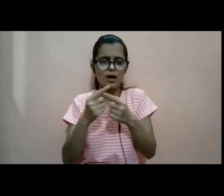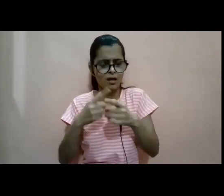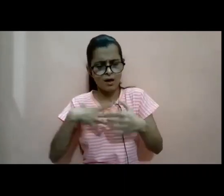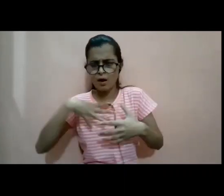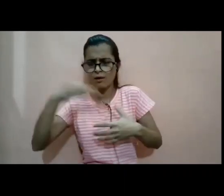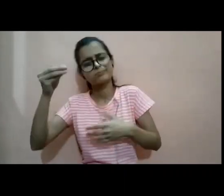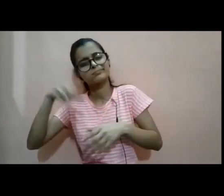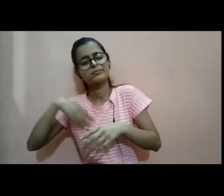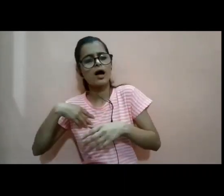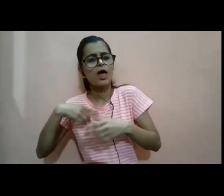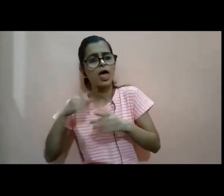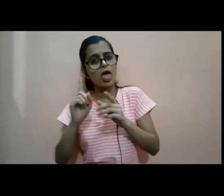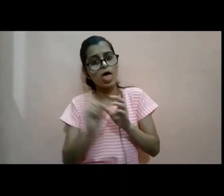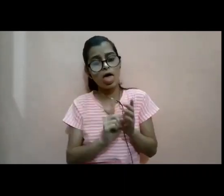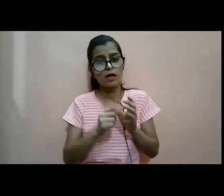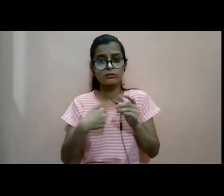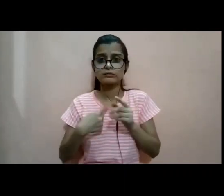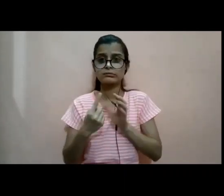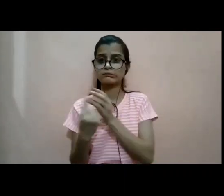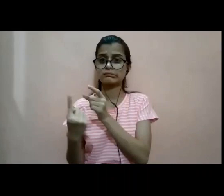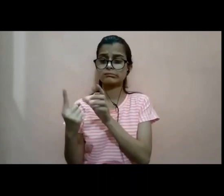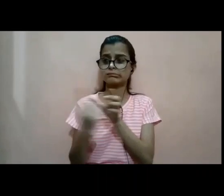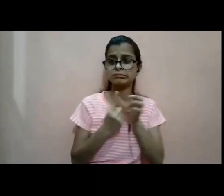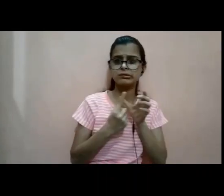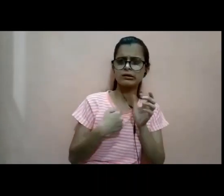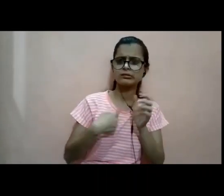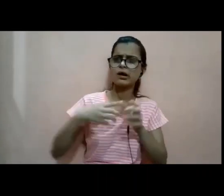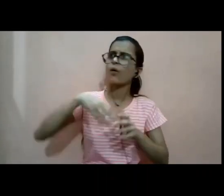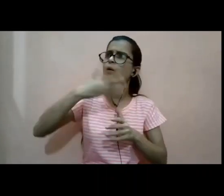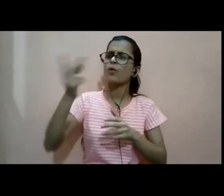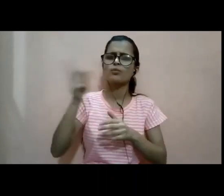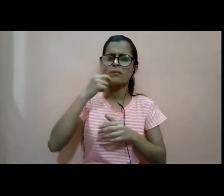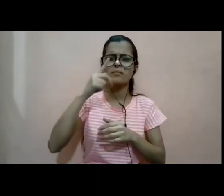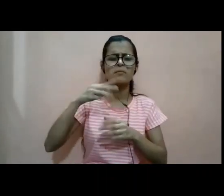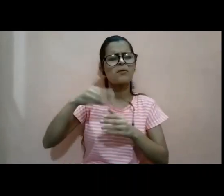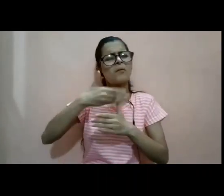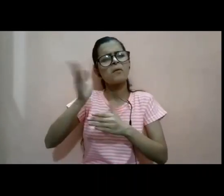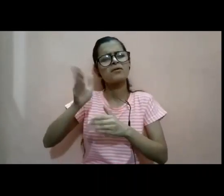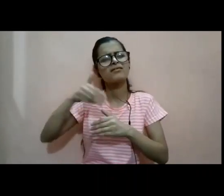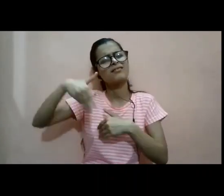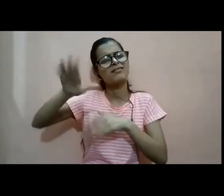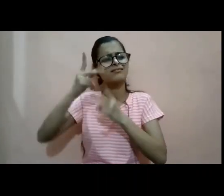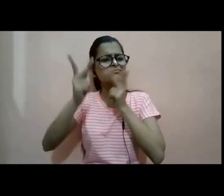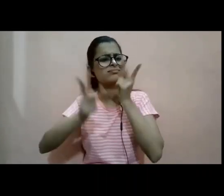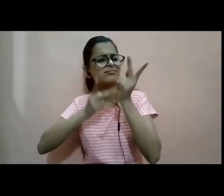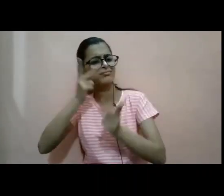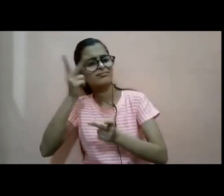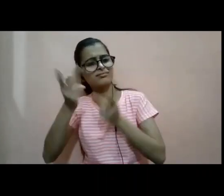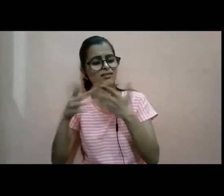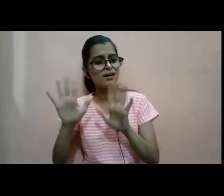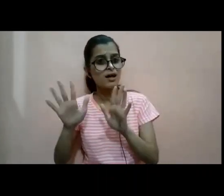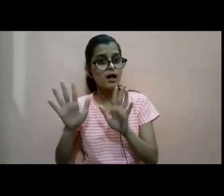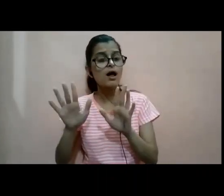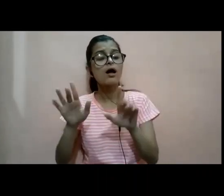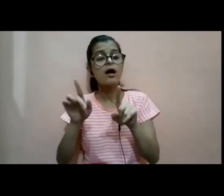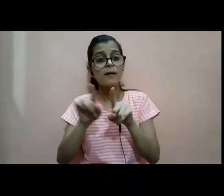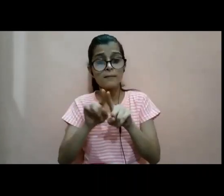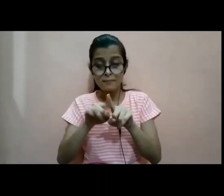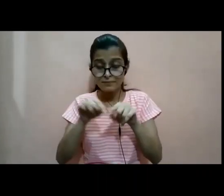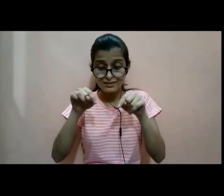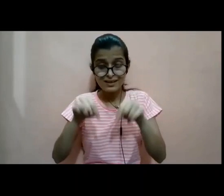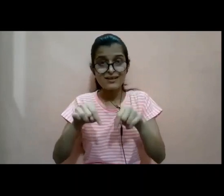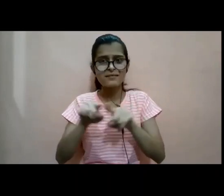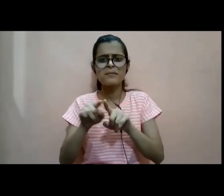And then there is another angle to this relationship where there is a power dynamic